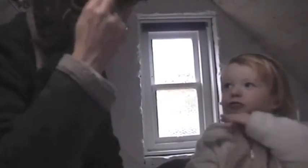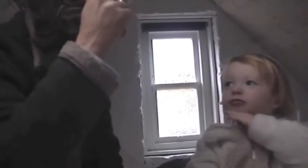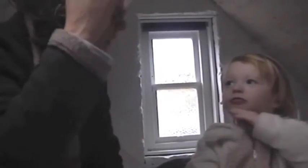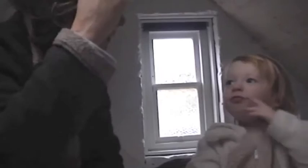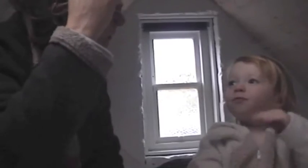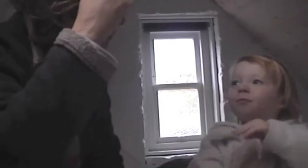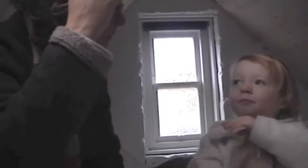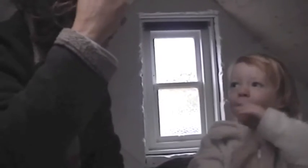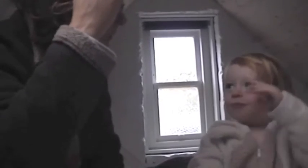dream.